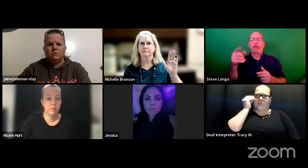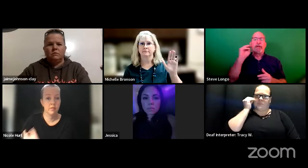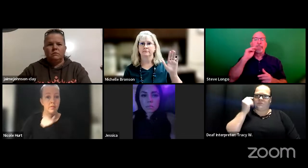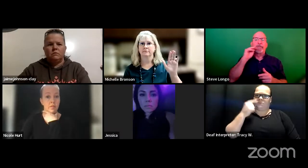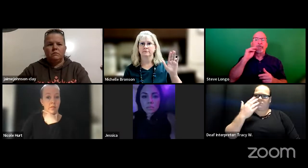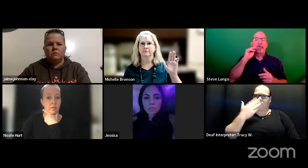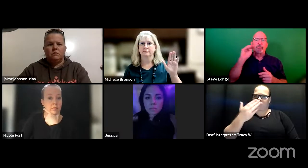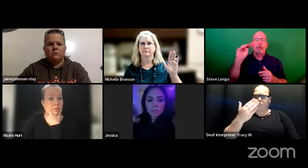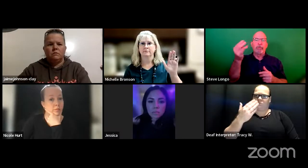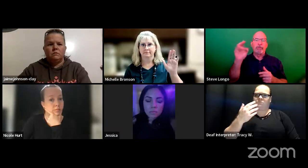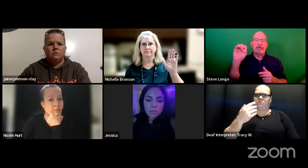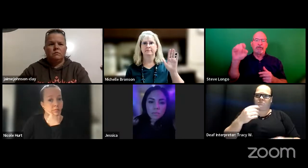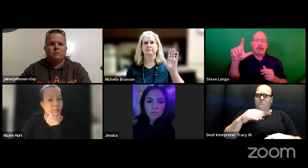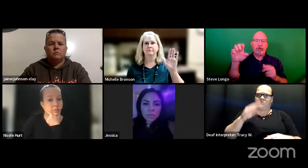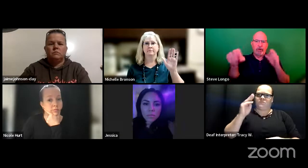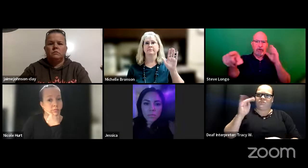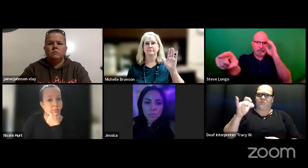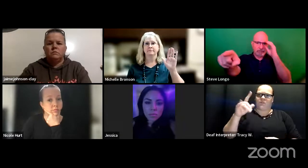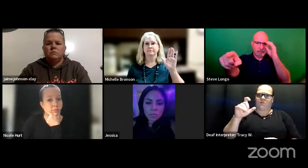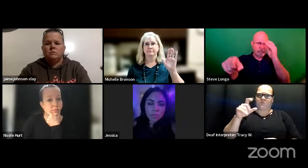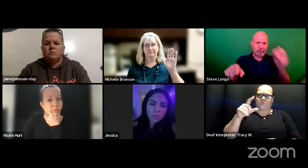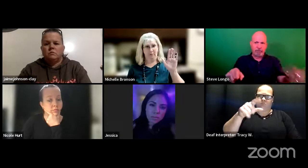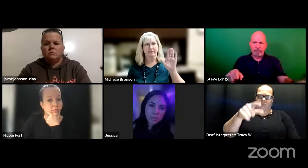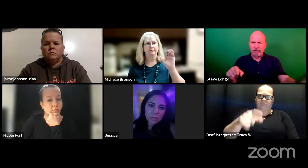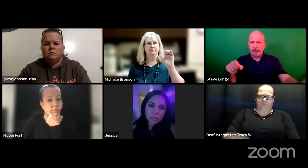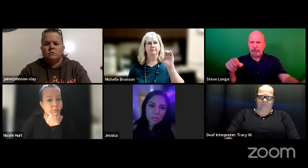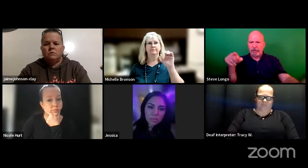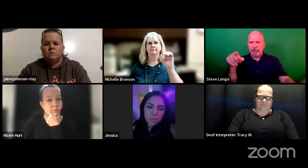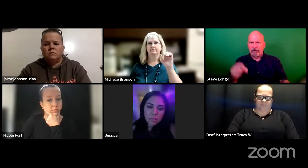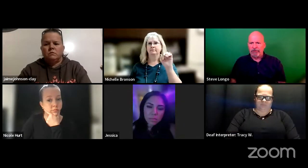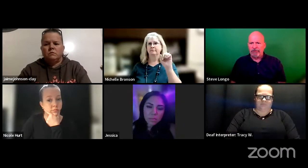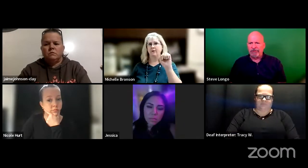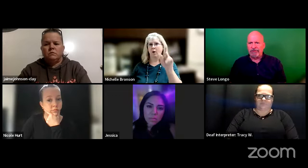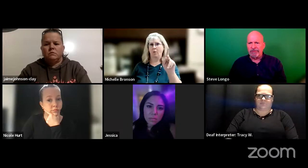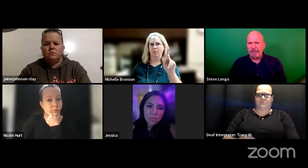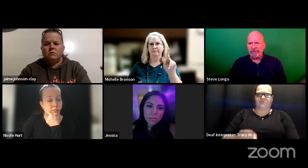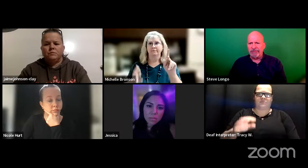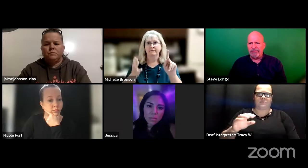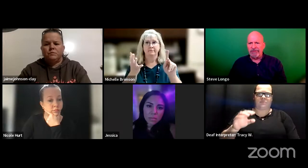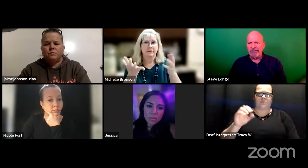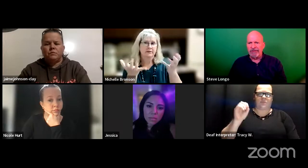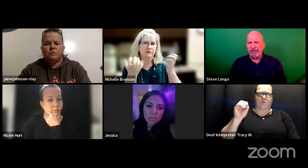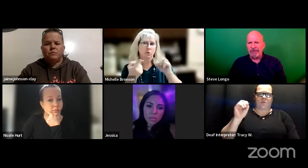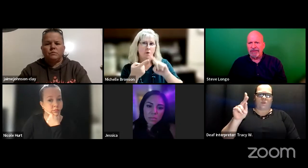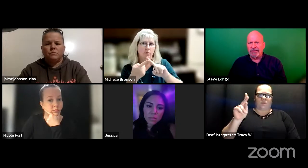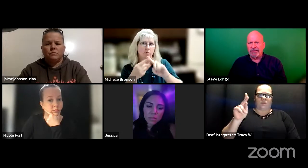Okay. Alex said, looking good. Michelle, you had a comment?